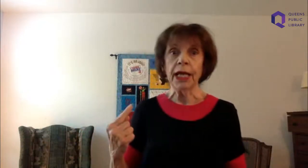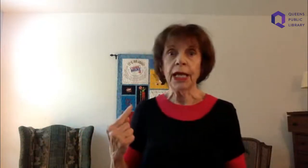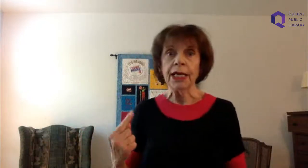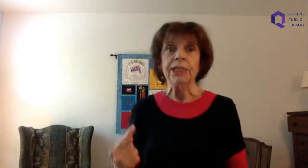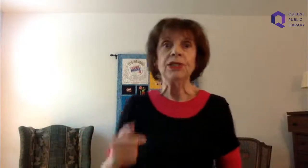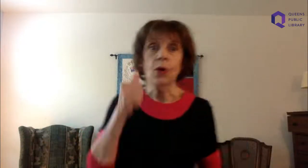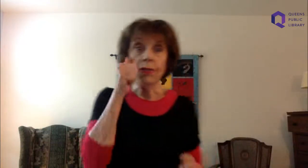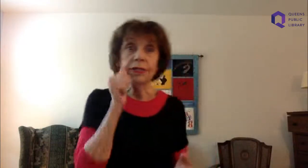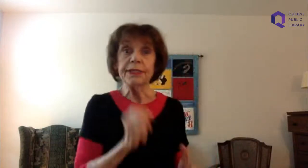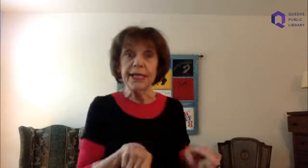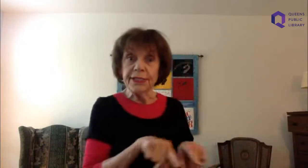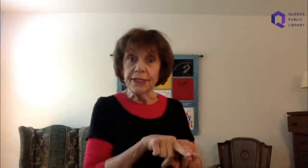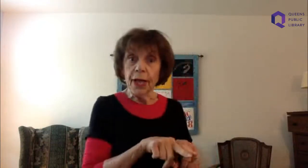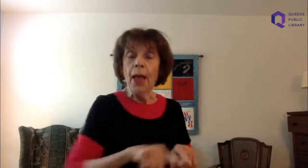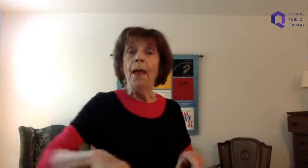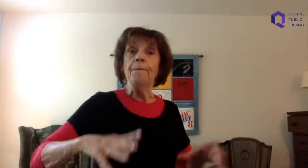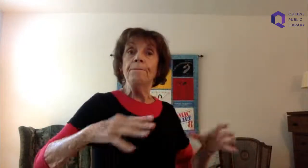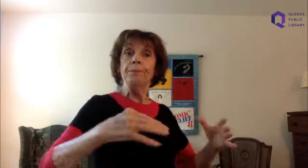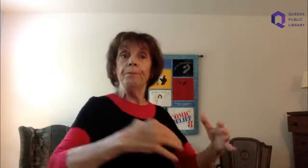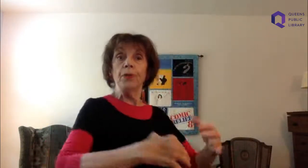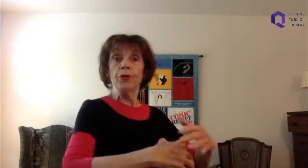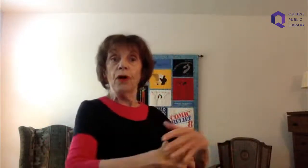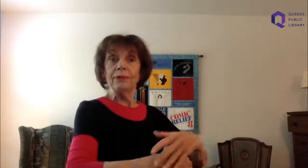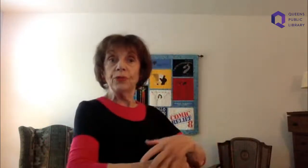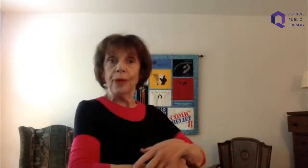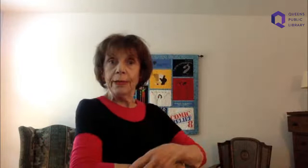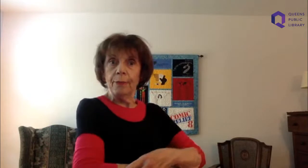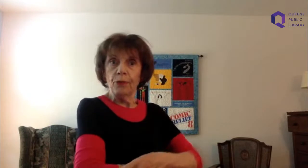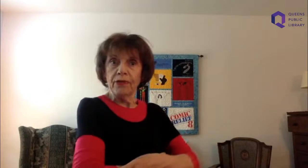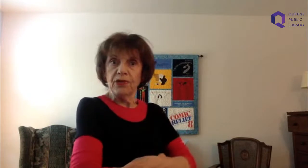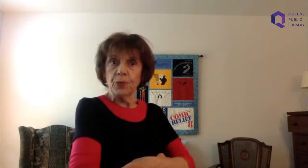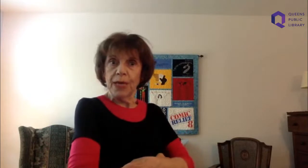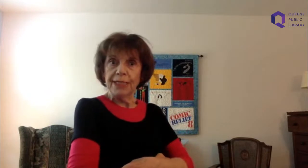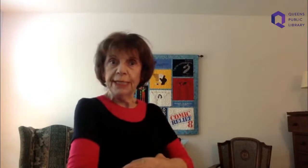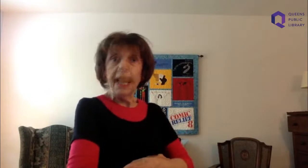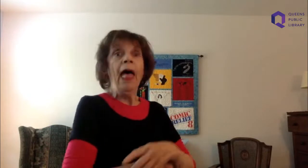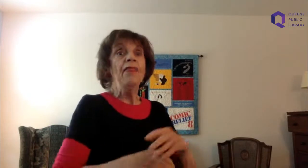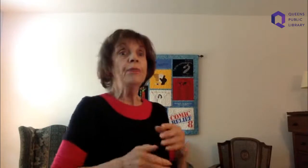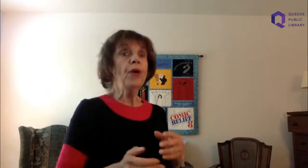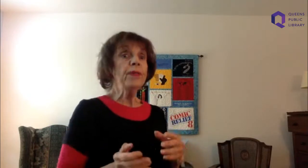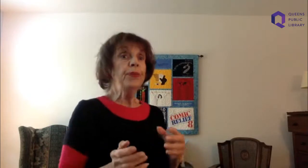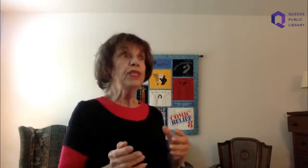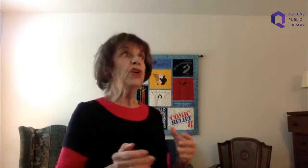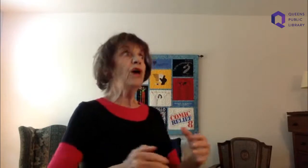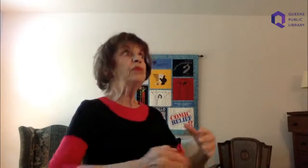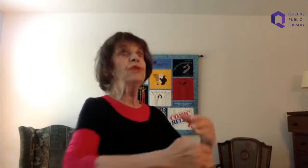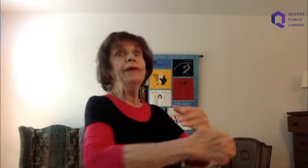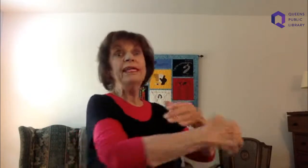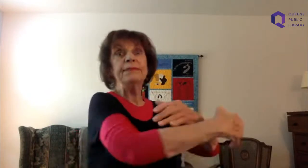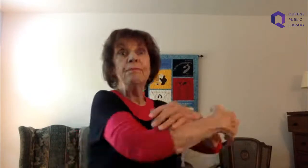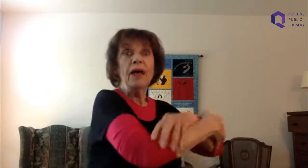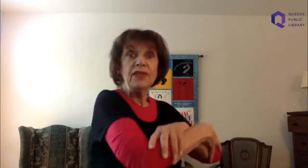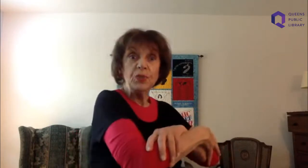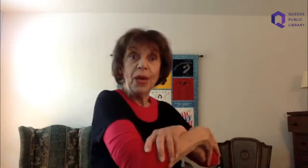running. So the sister put her arms around her brother's waist. The brother put his arms around his mother's